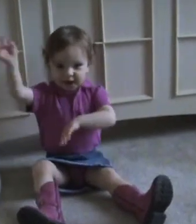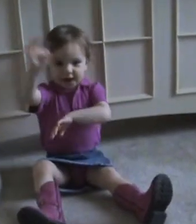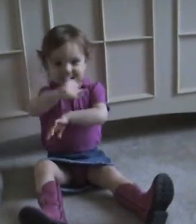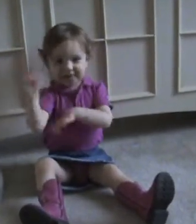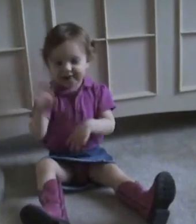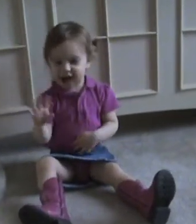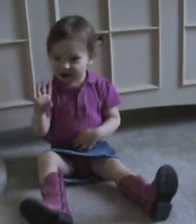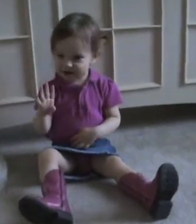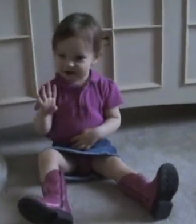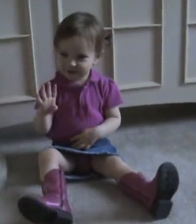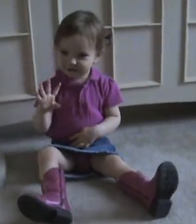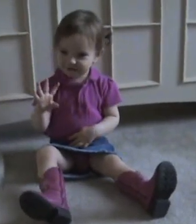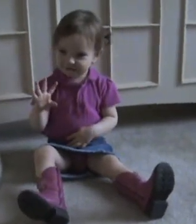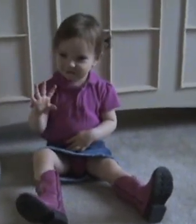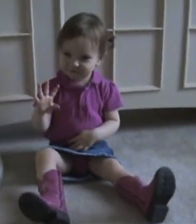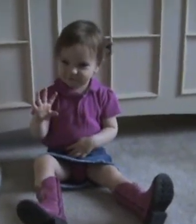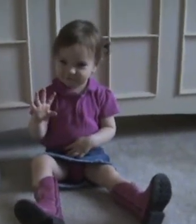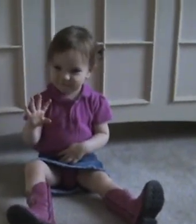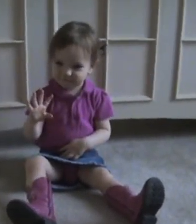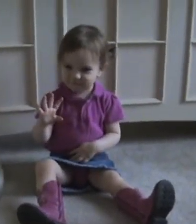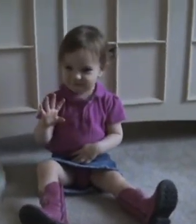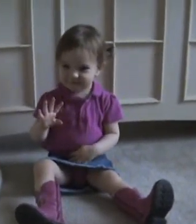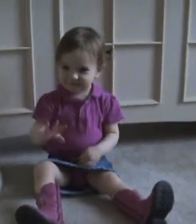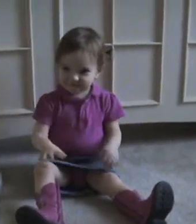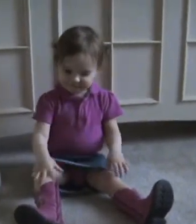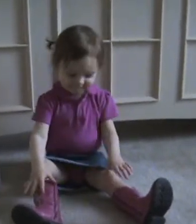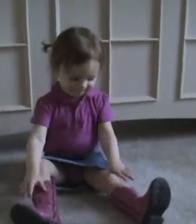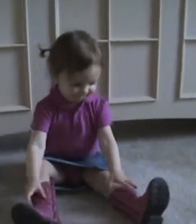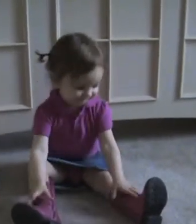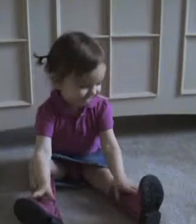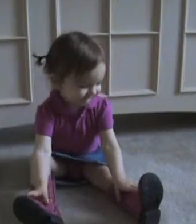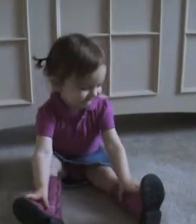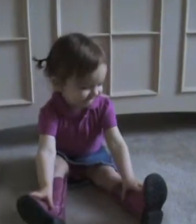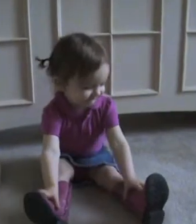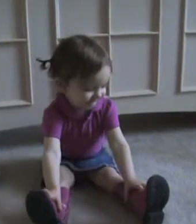tells me so. Very good.